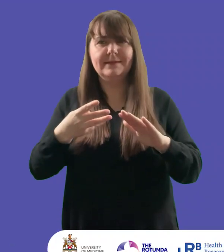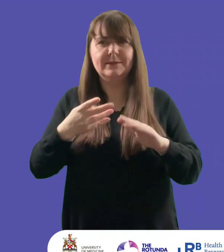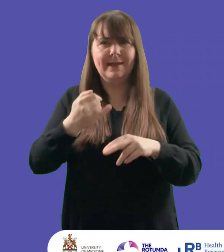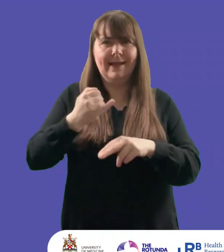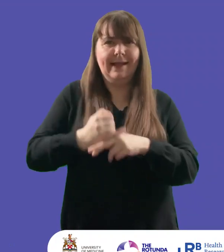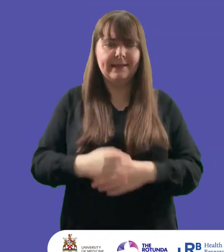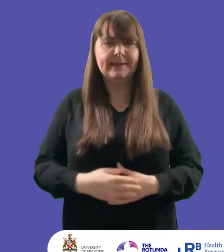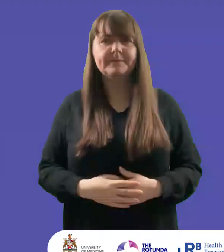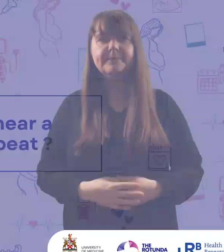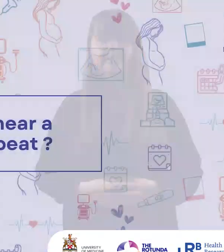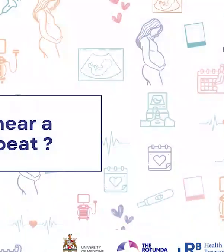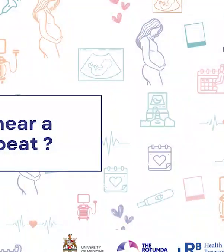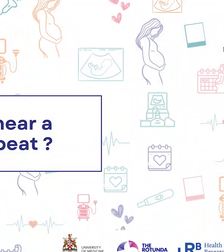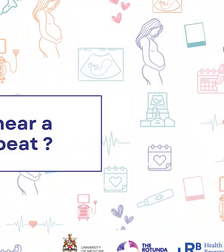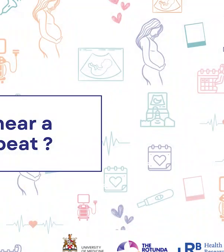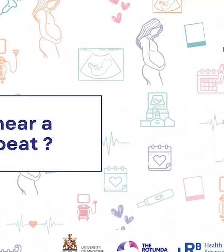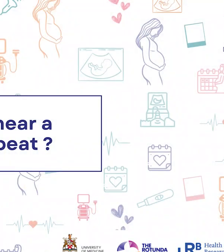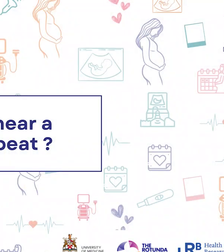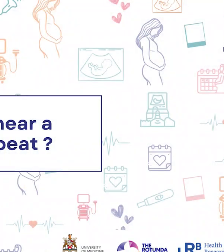in the pregnancy.